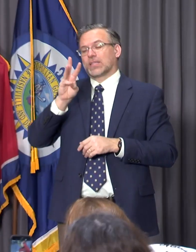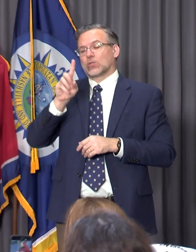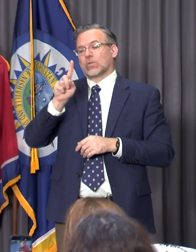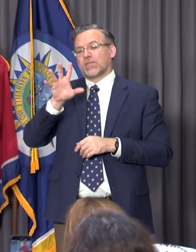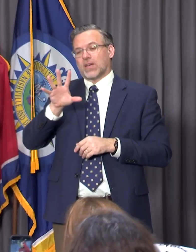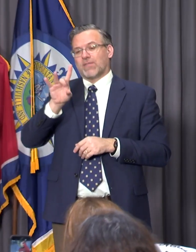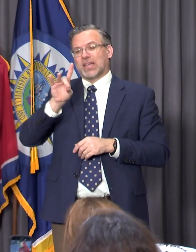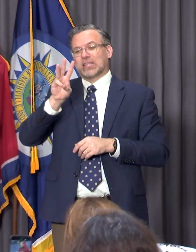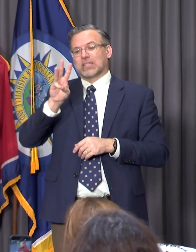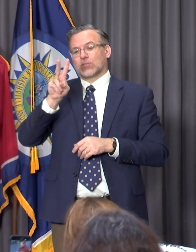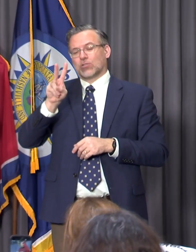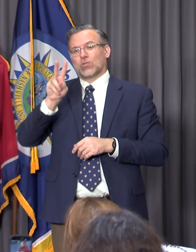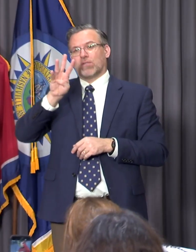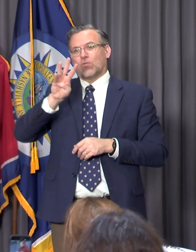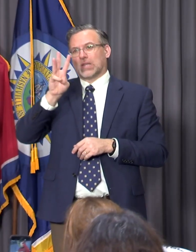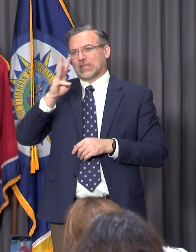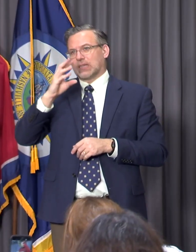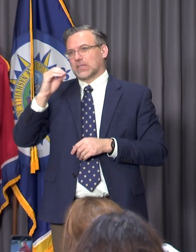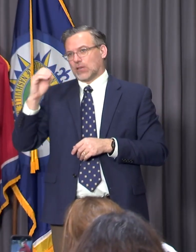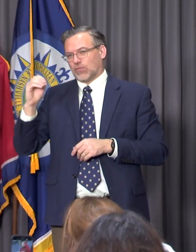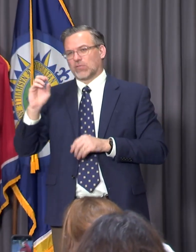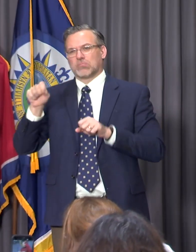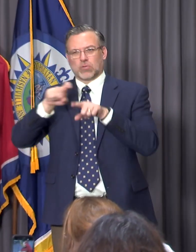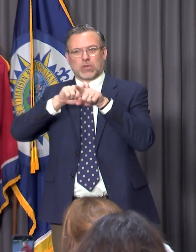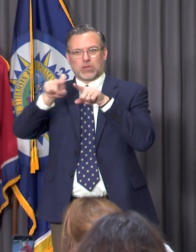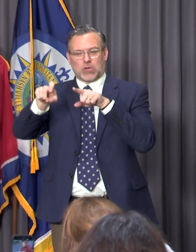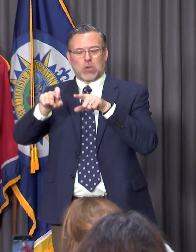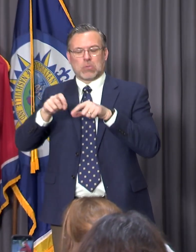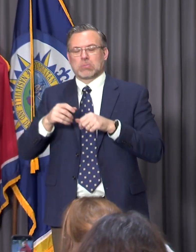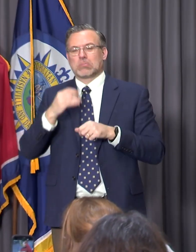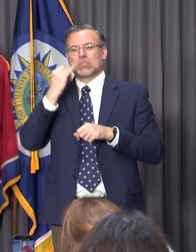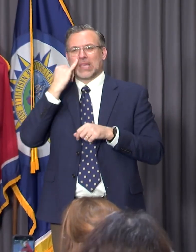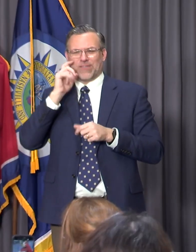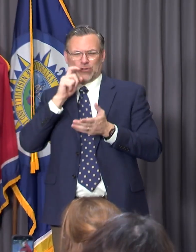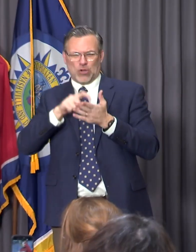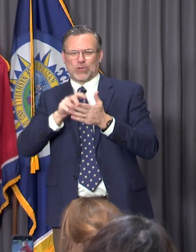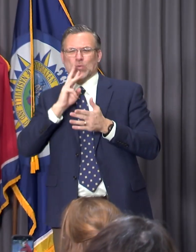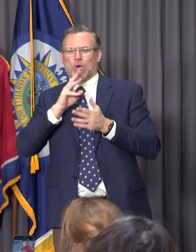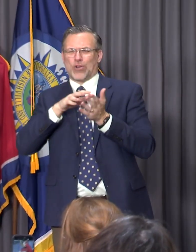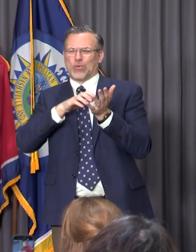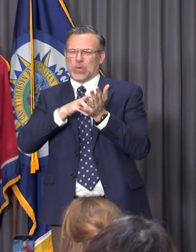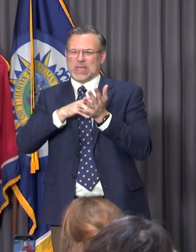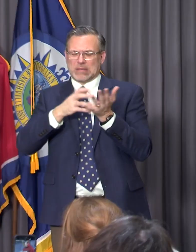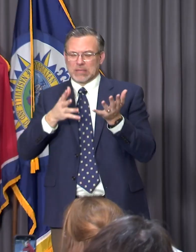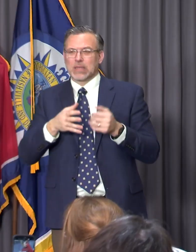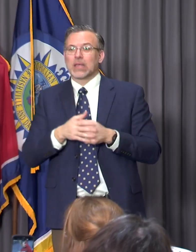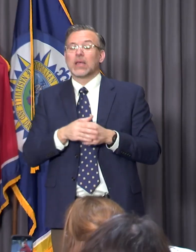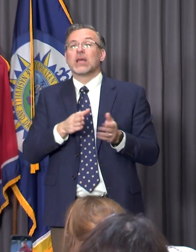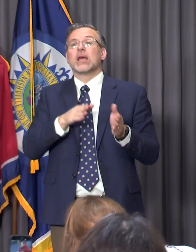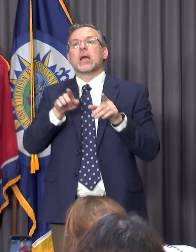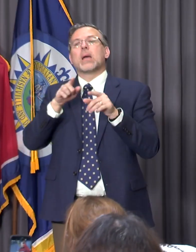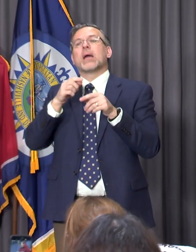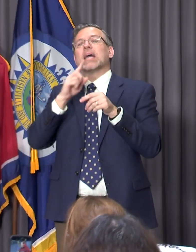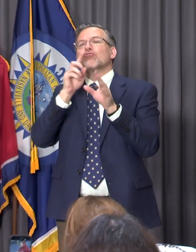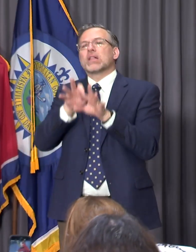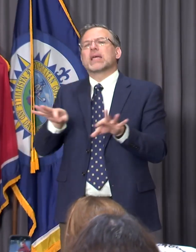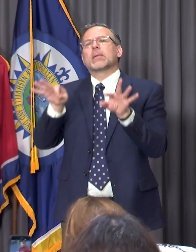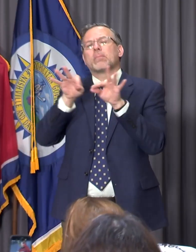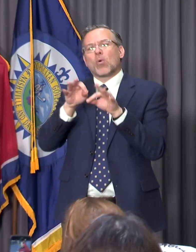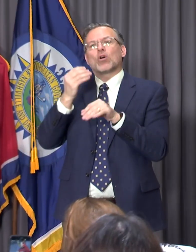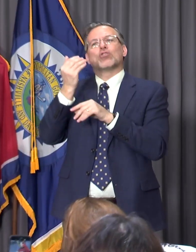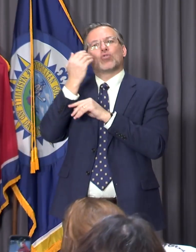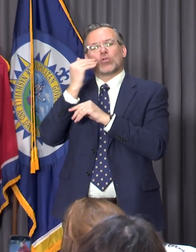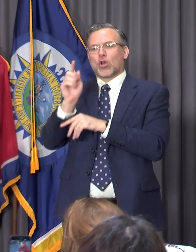615-862-4600. I'd like to remind everyone to verify you know the location of your home's water shutoff valve. It's